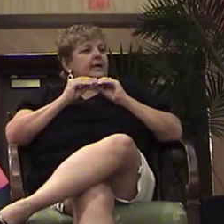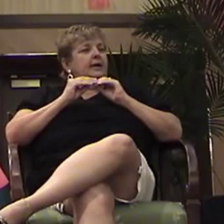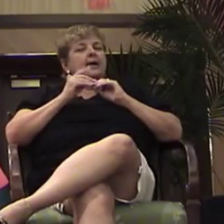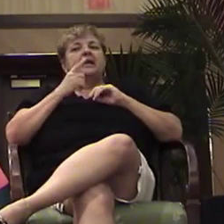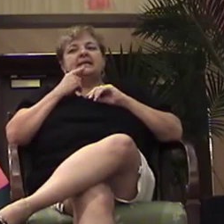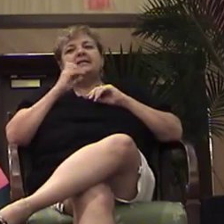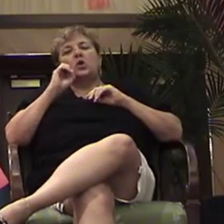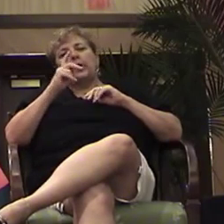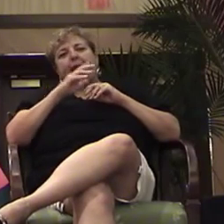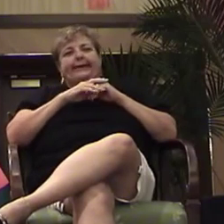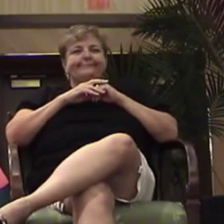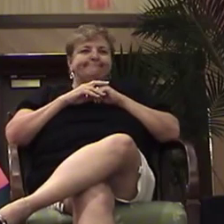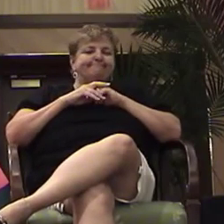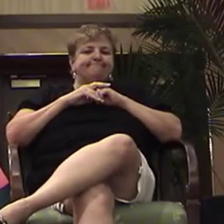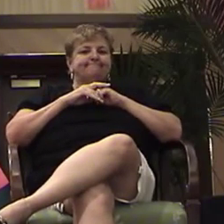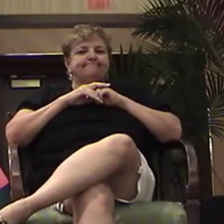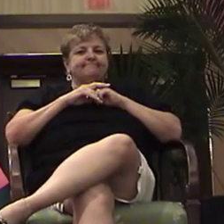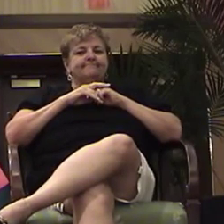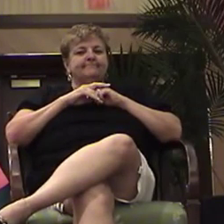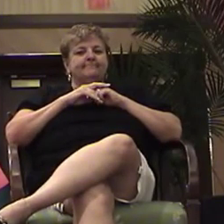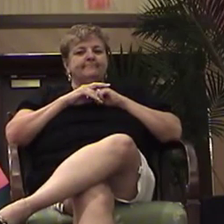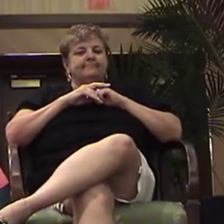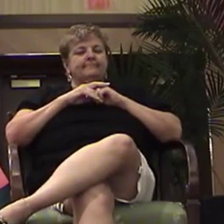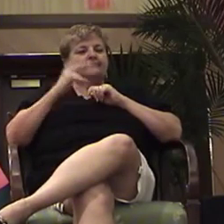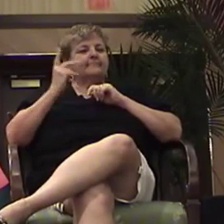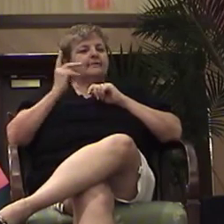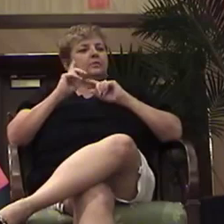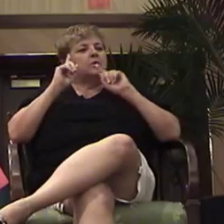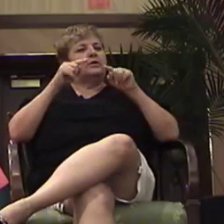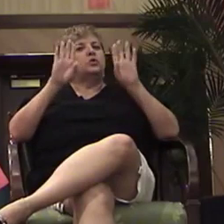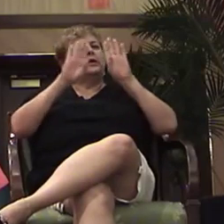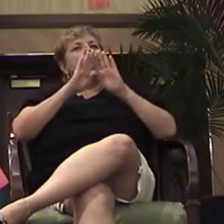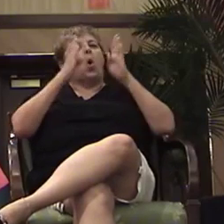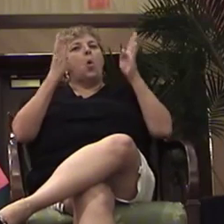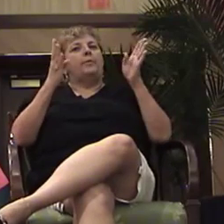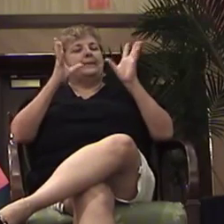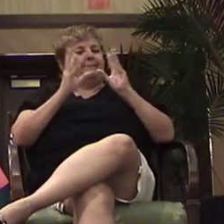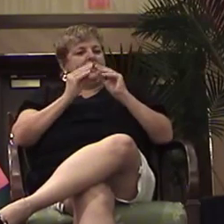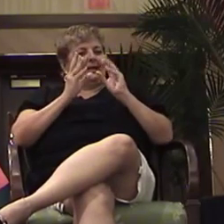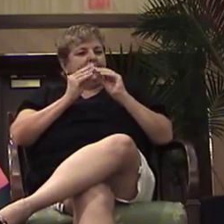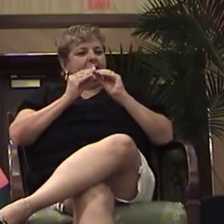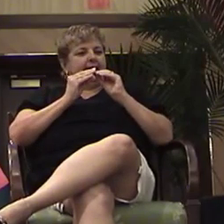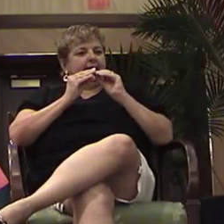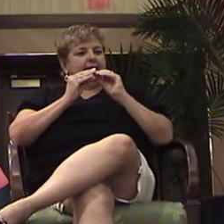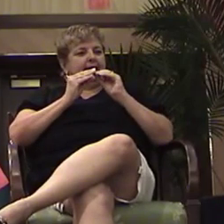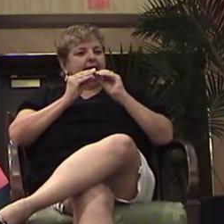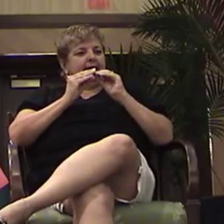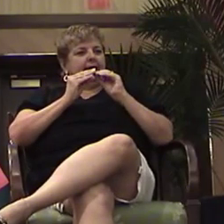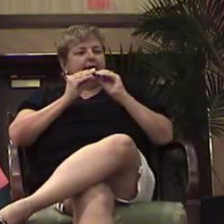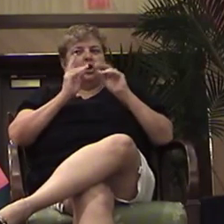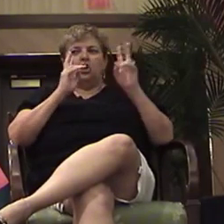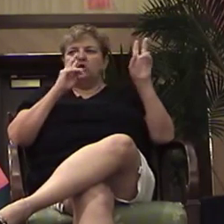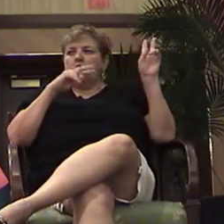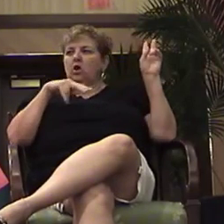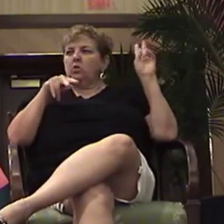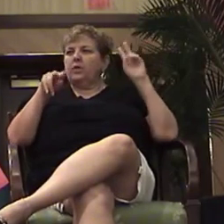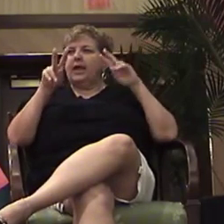okay. So we went to an open meeting and I looked all around and I spied